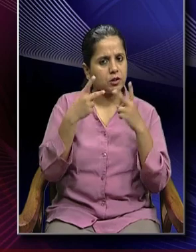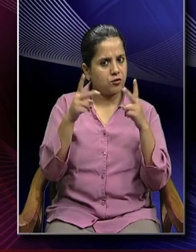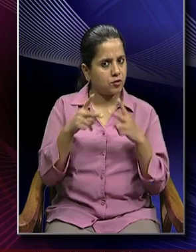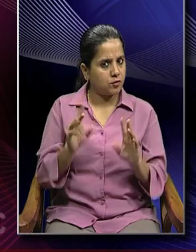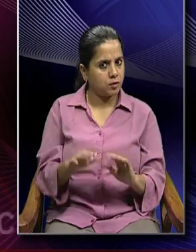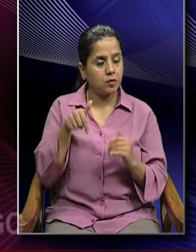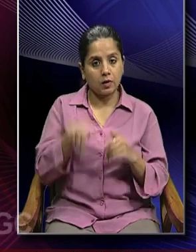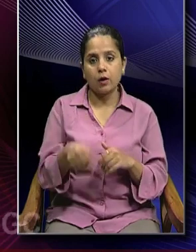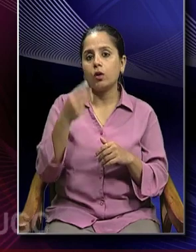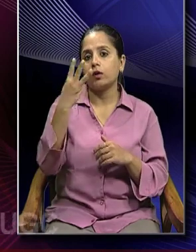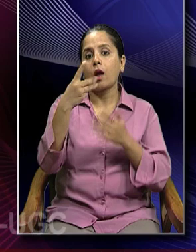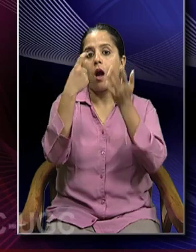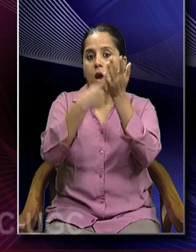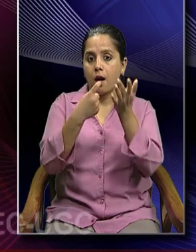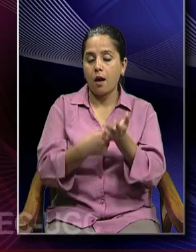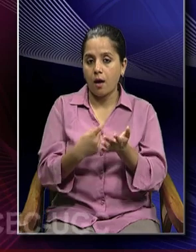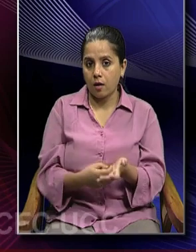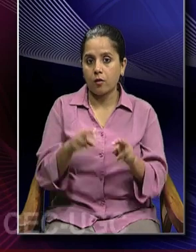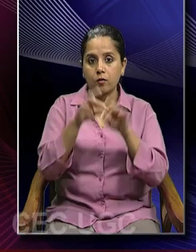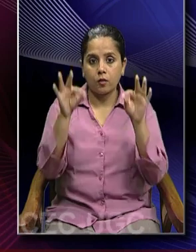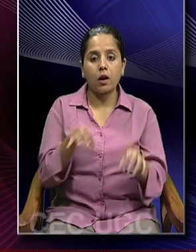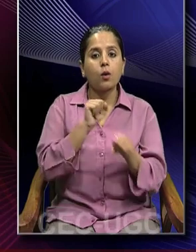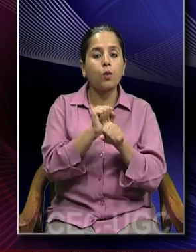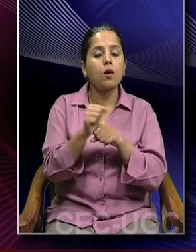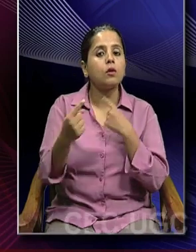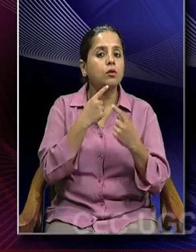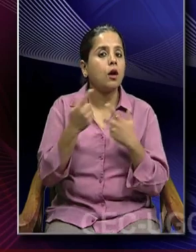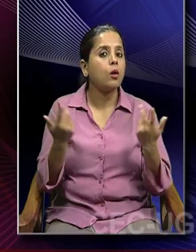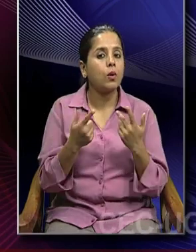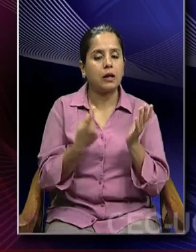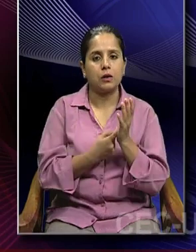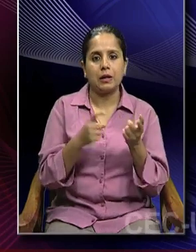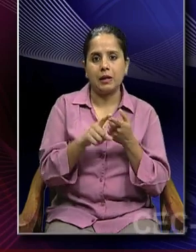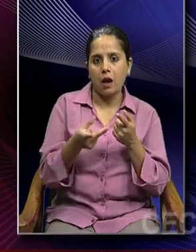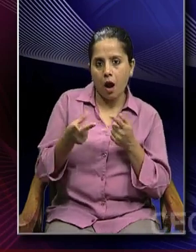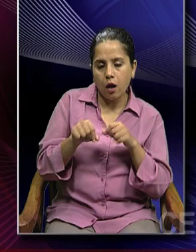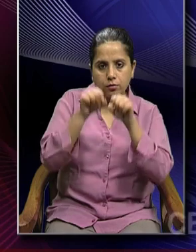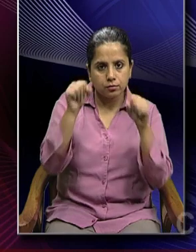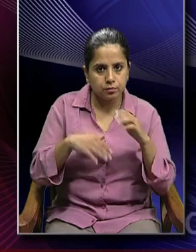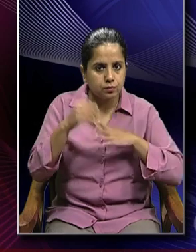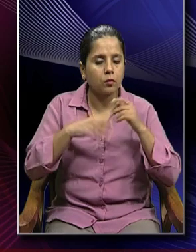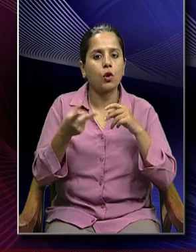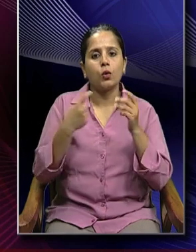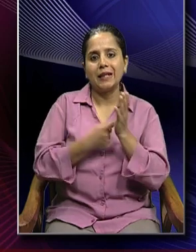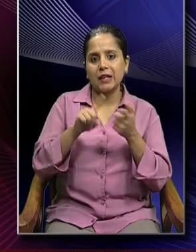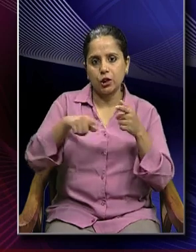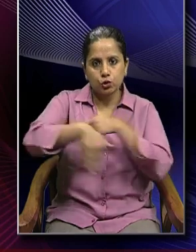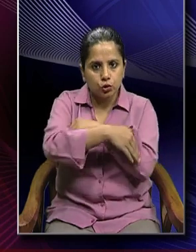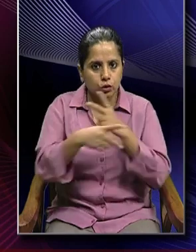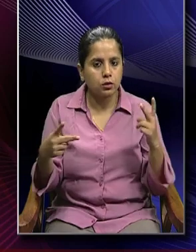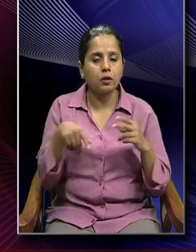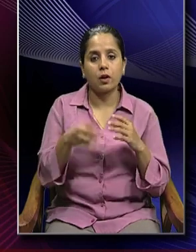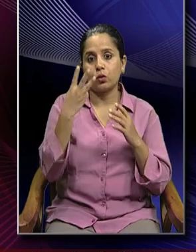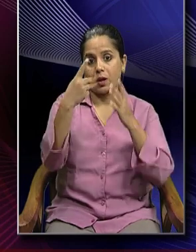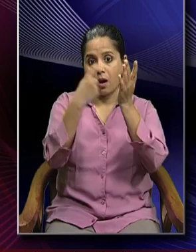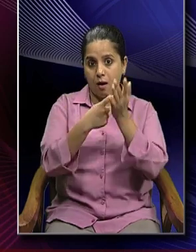and here the 3R framework actually talks about reinventing, restructuring and re-engineering. So, these 3